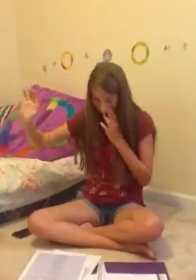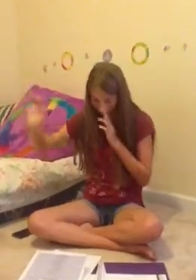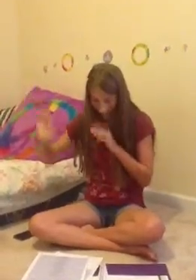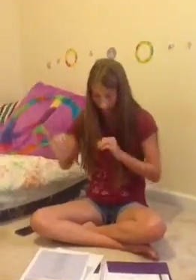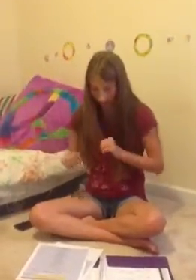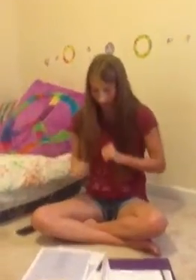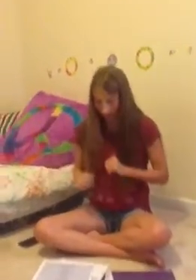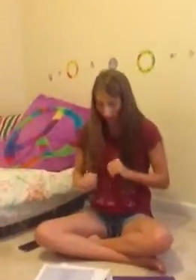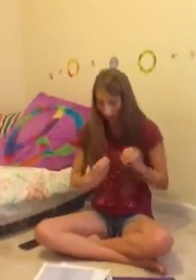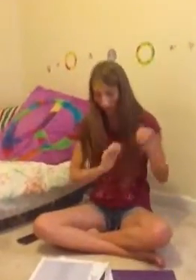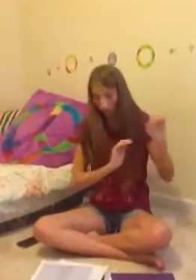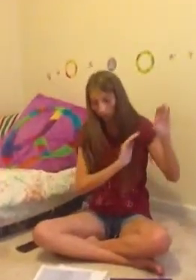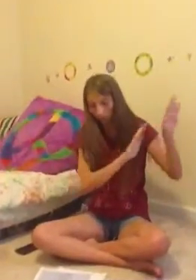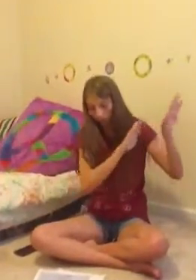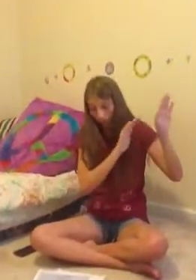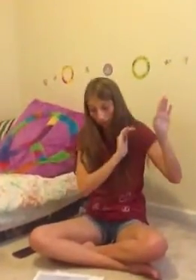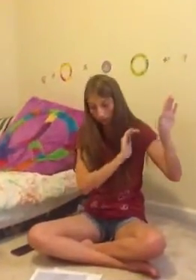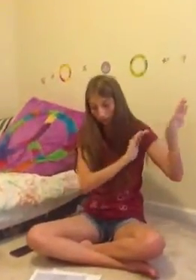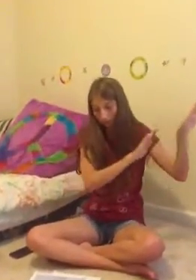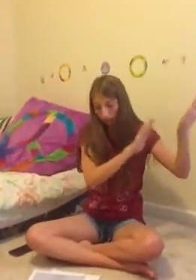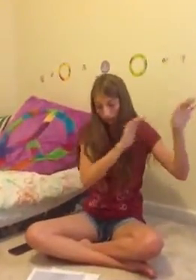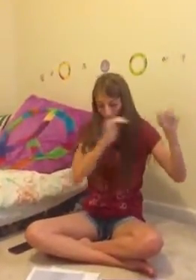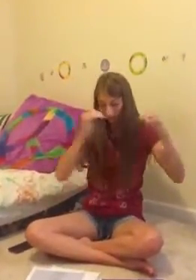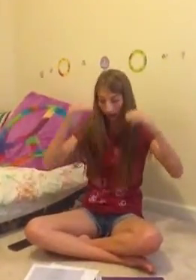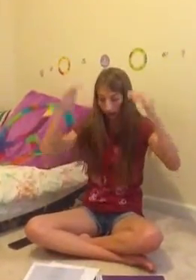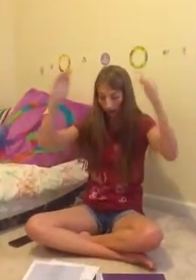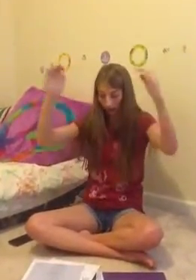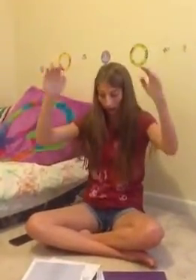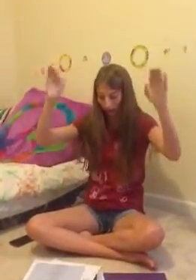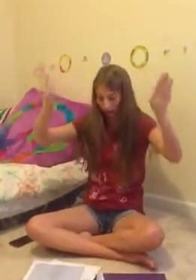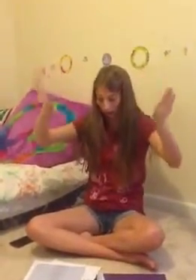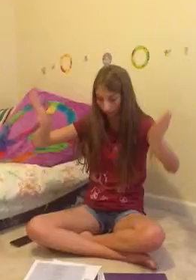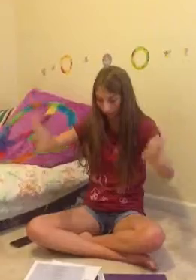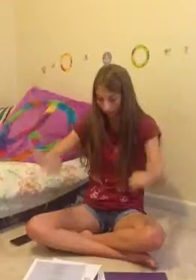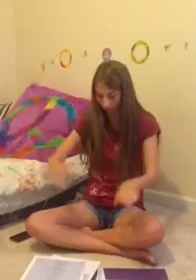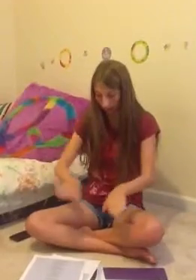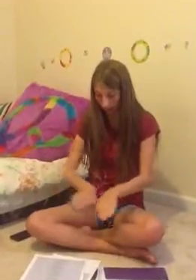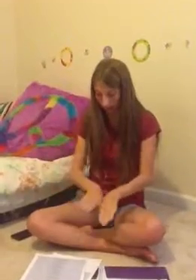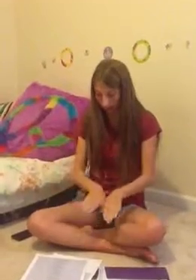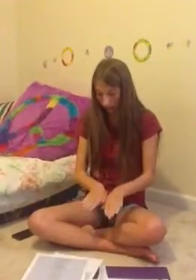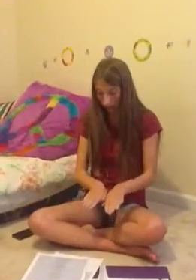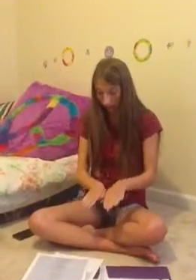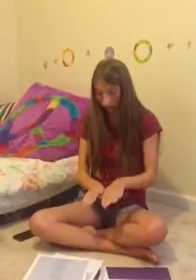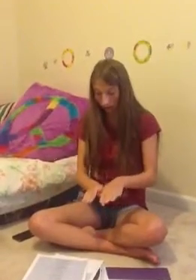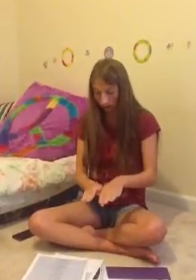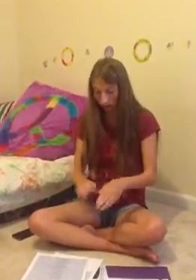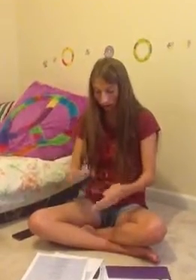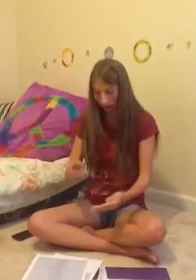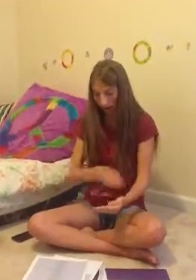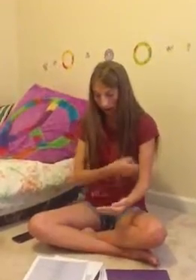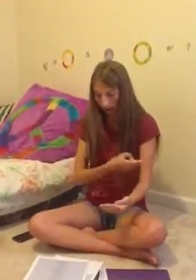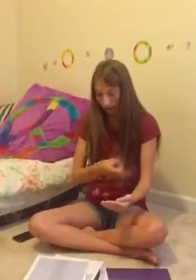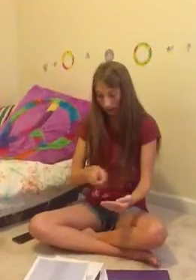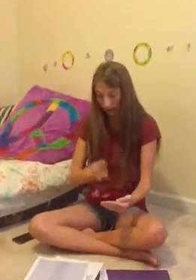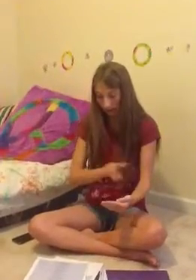And then it goes, mountain high or valley low, I sink